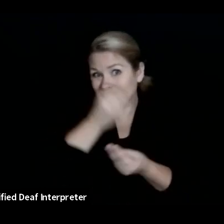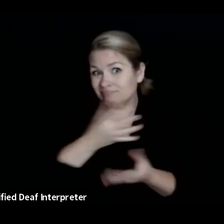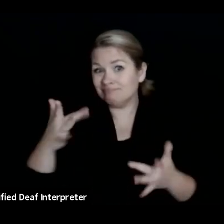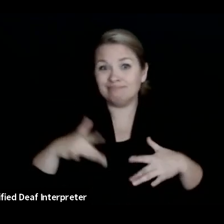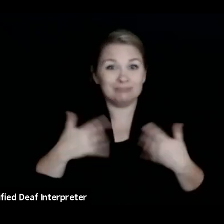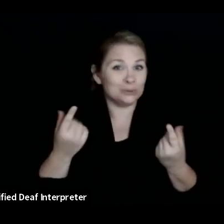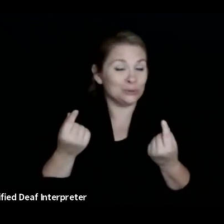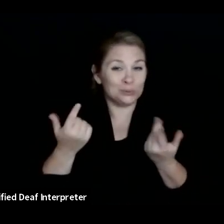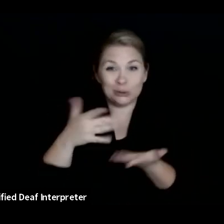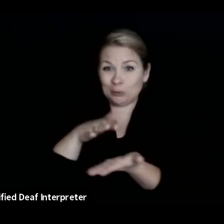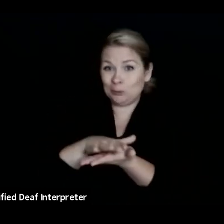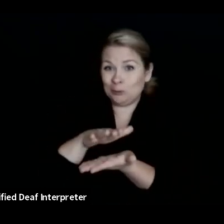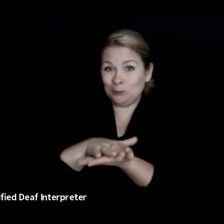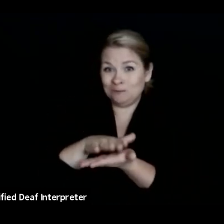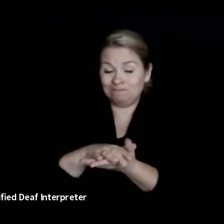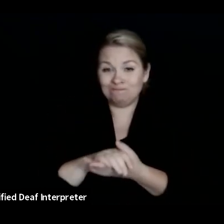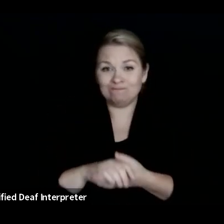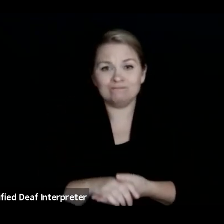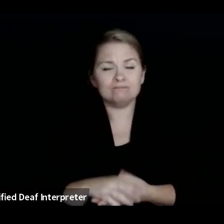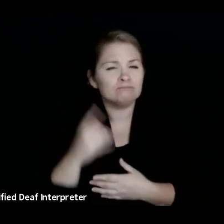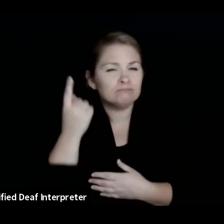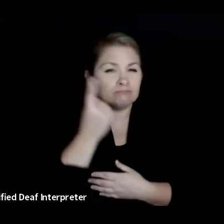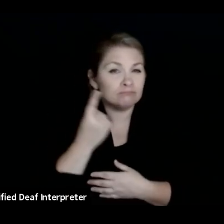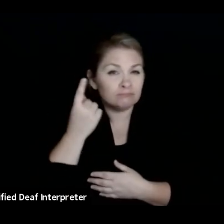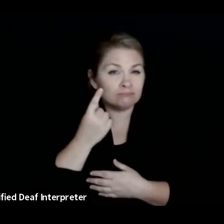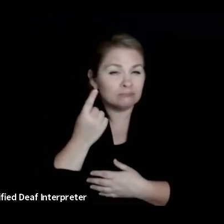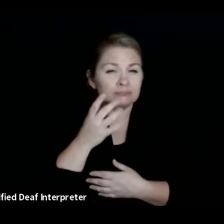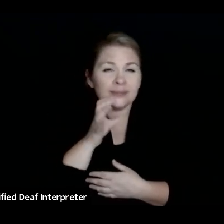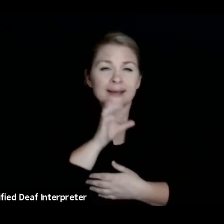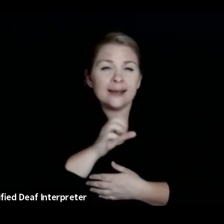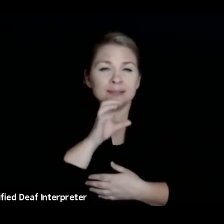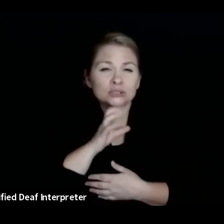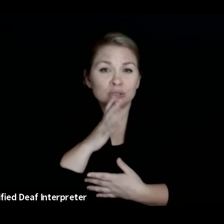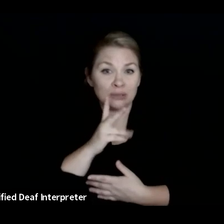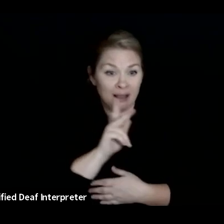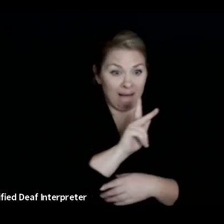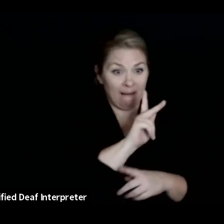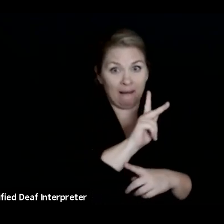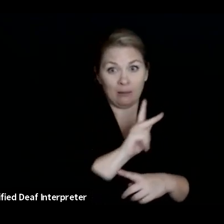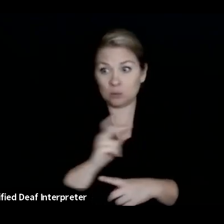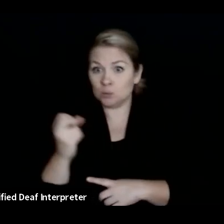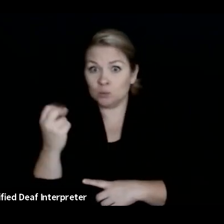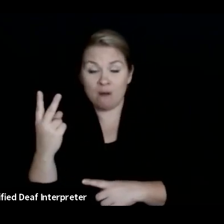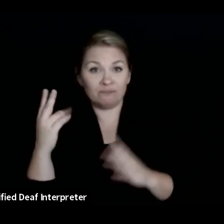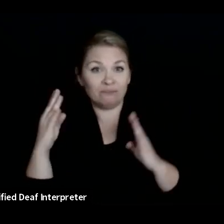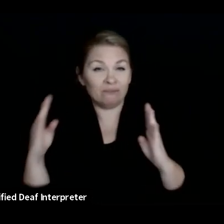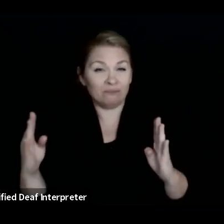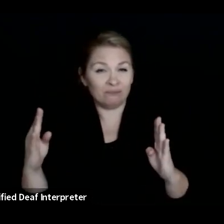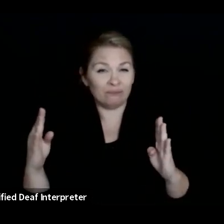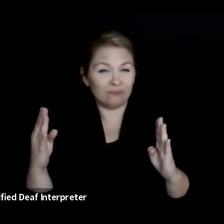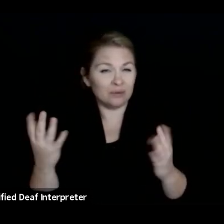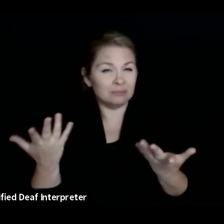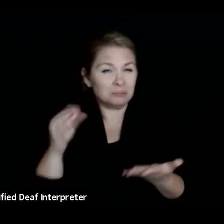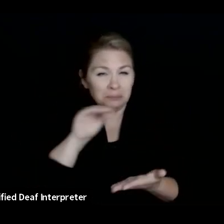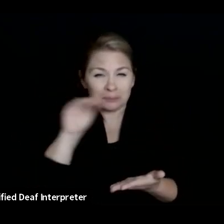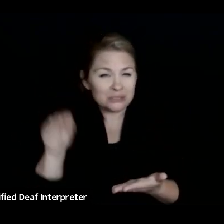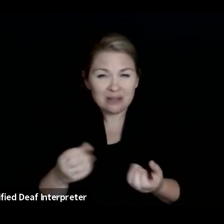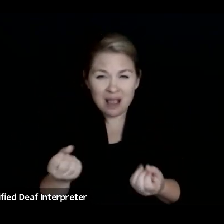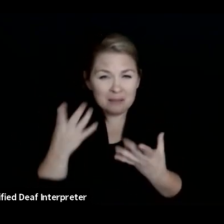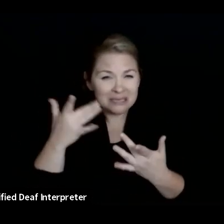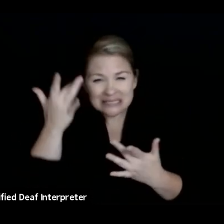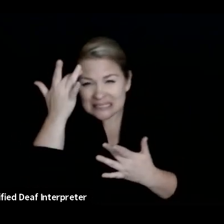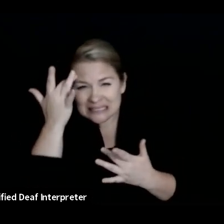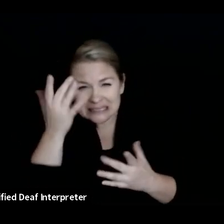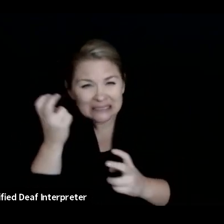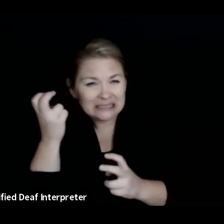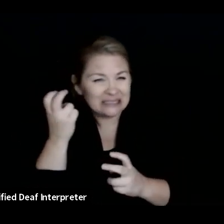COVID and just, sort of infection rates. I know that we've seen very few serious cases in the 6 to 19-year-olds,